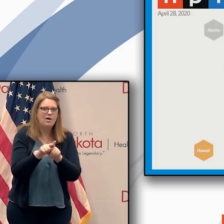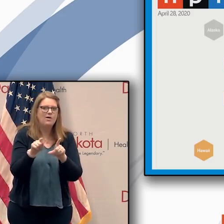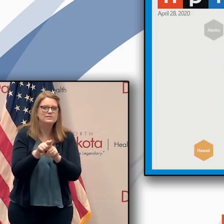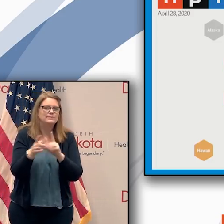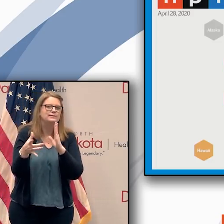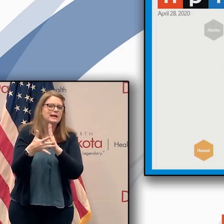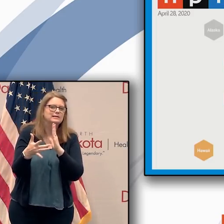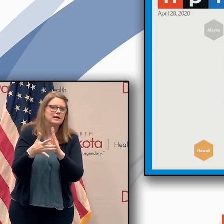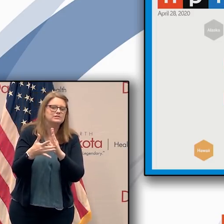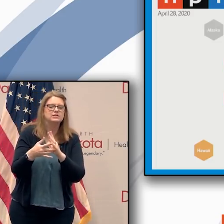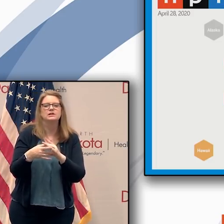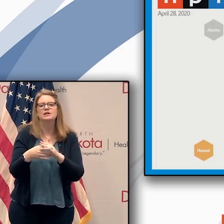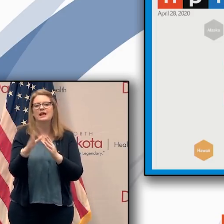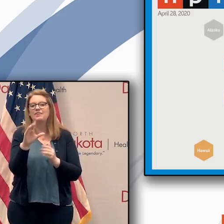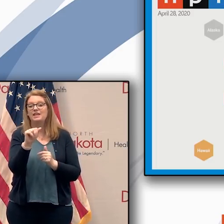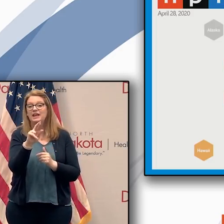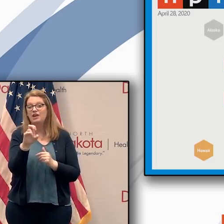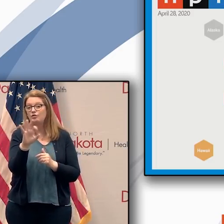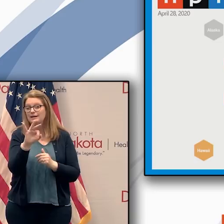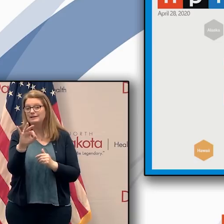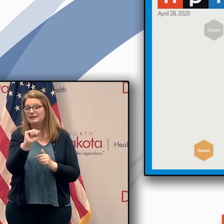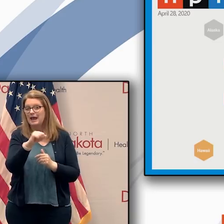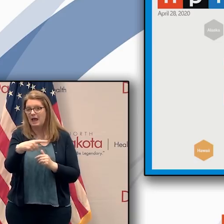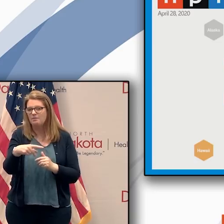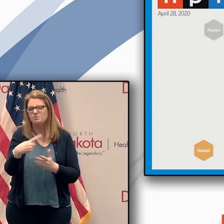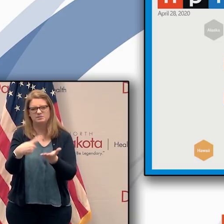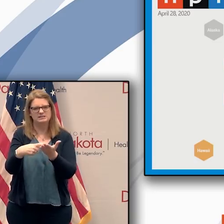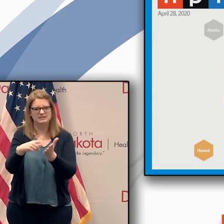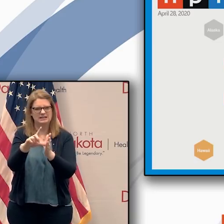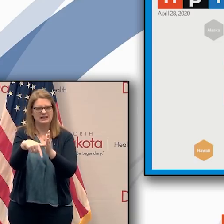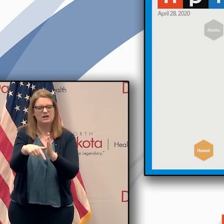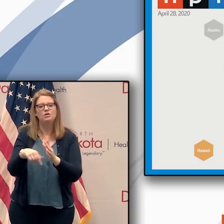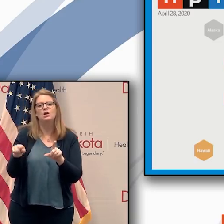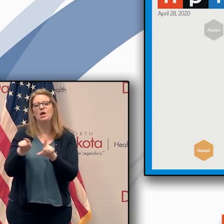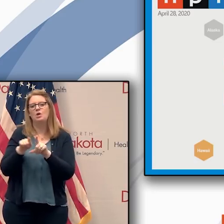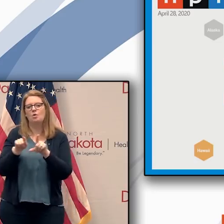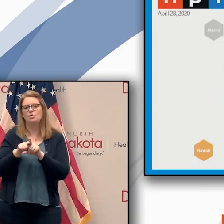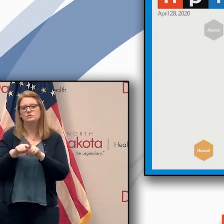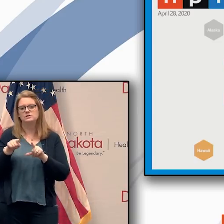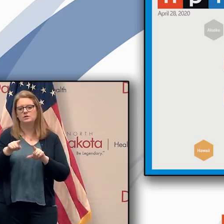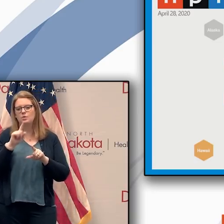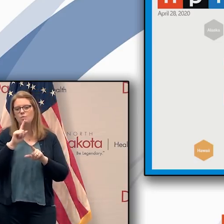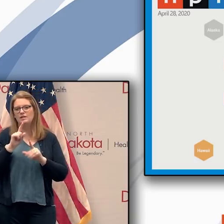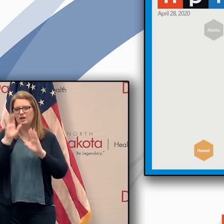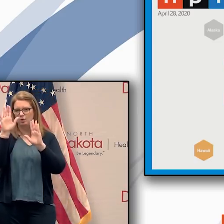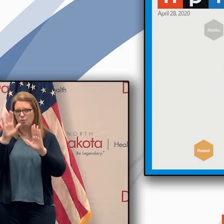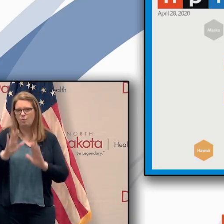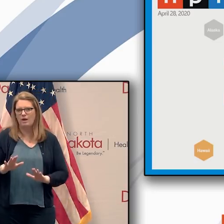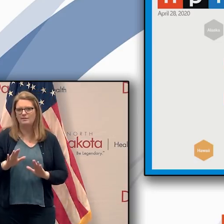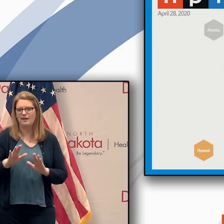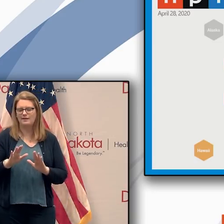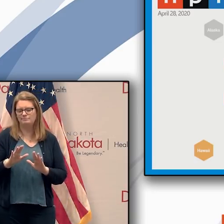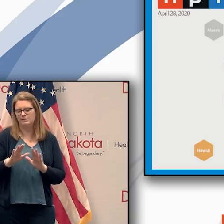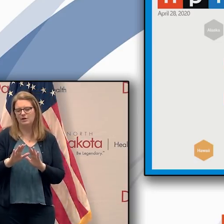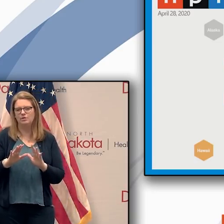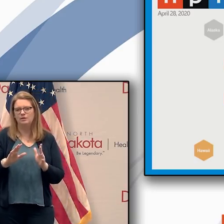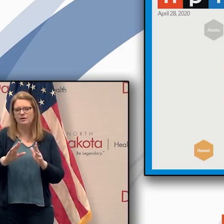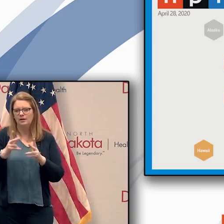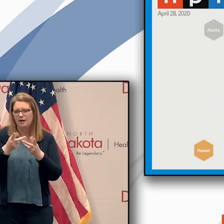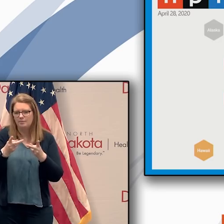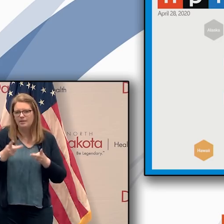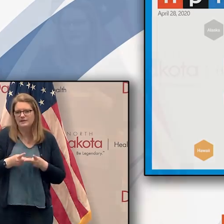app, which we'll talk about later, and also on the back end to make sure that we've got great productivity for those people doing the